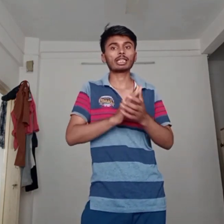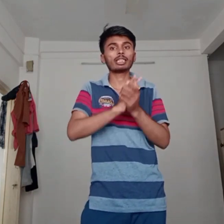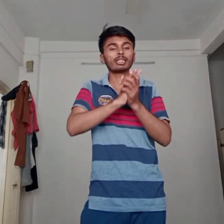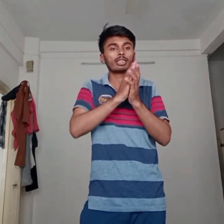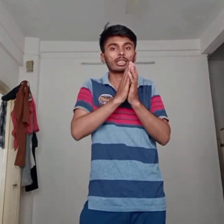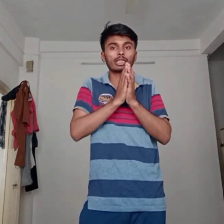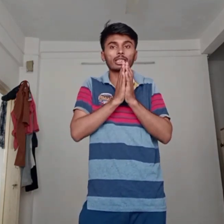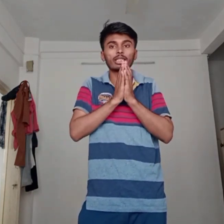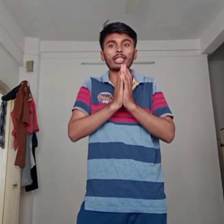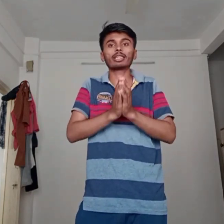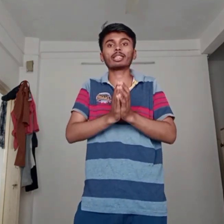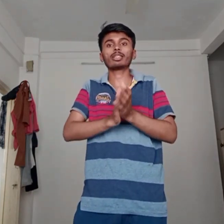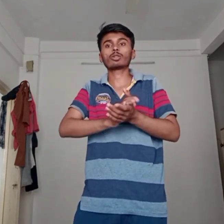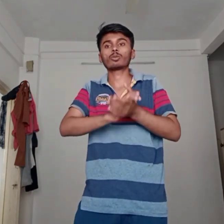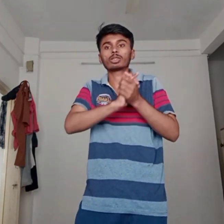slightly tighted towards